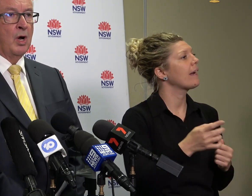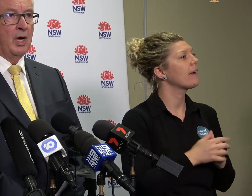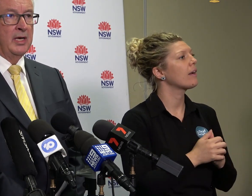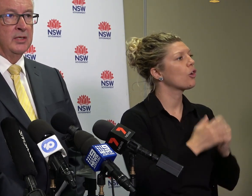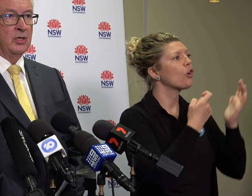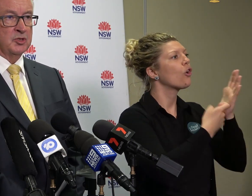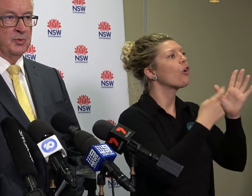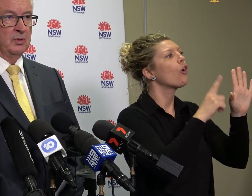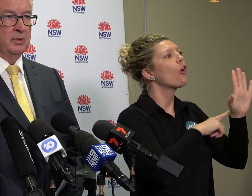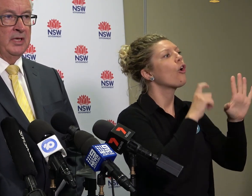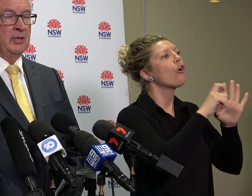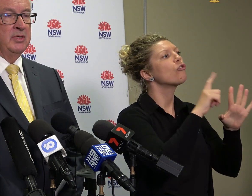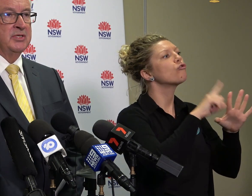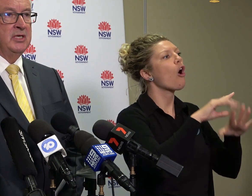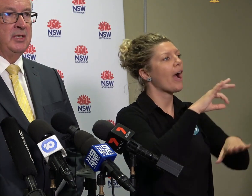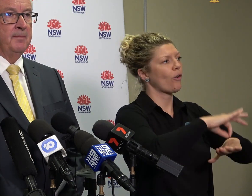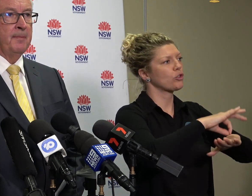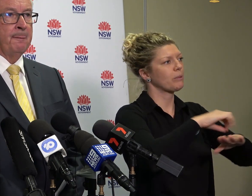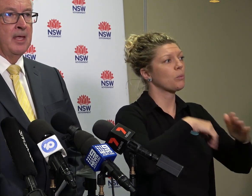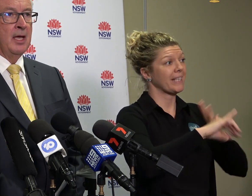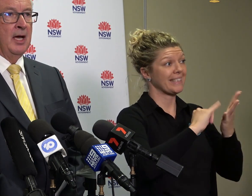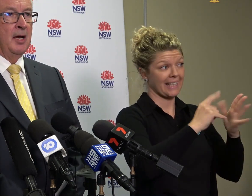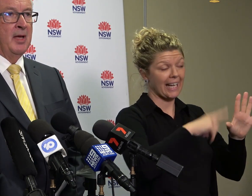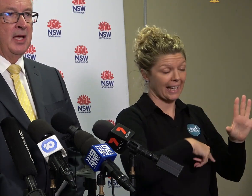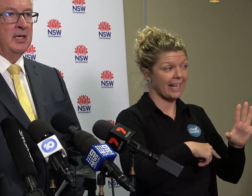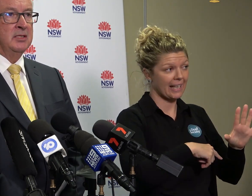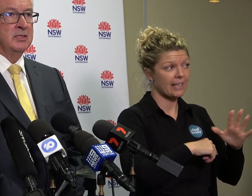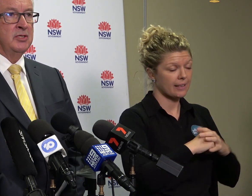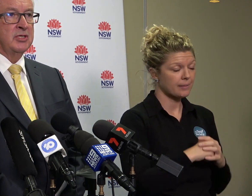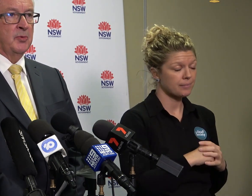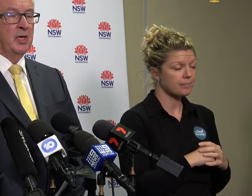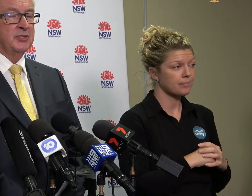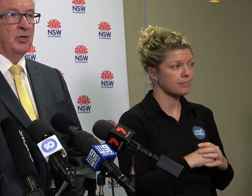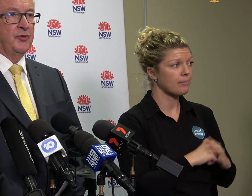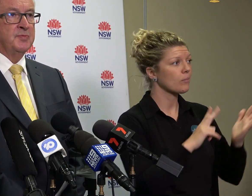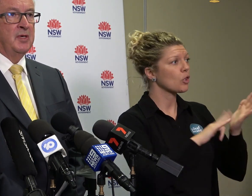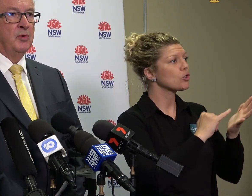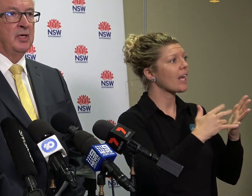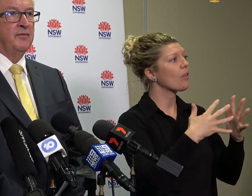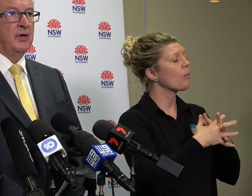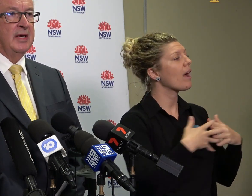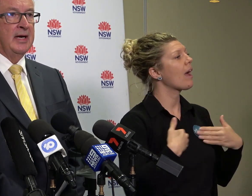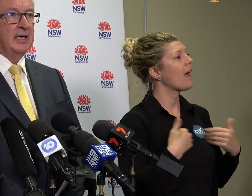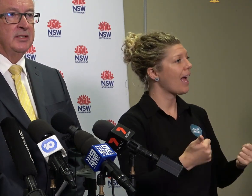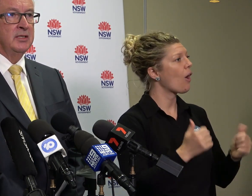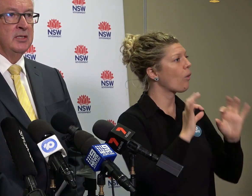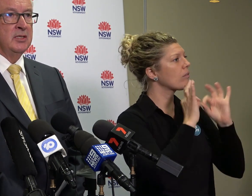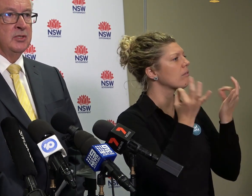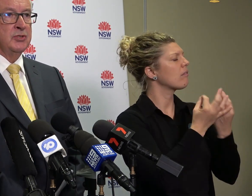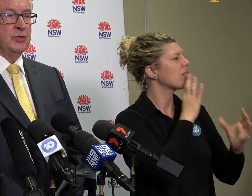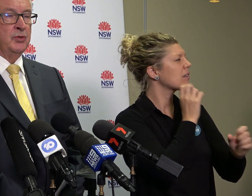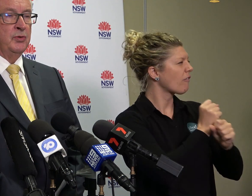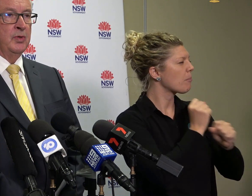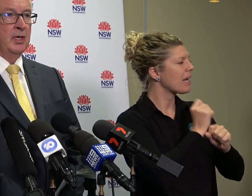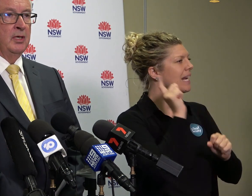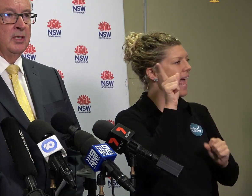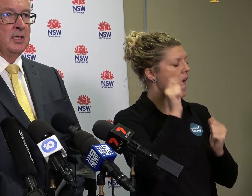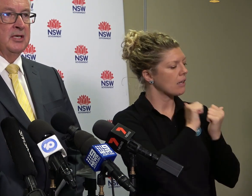the Ryde Hospital here in Sydney, and New South Wales Health has been working very hard